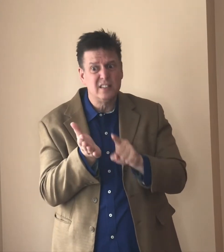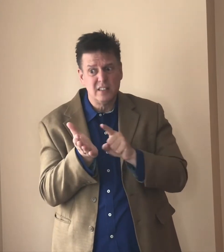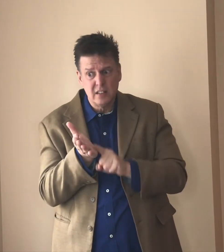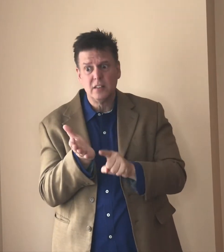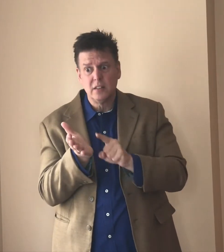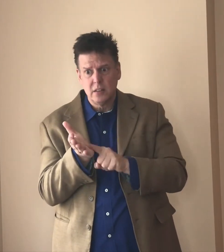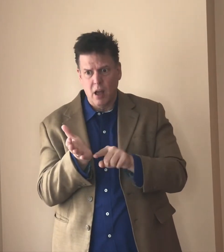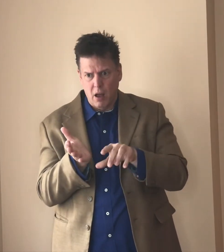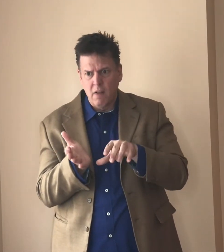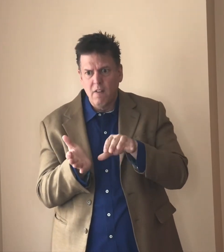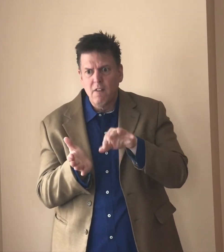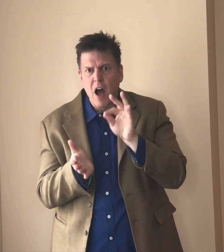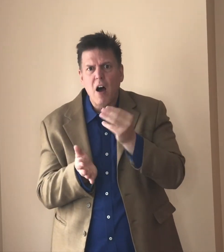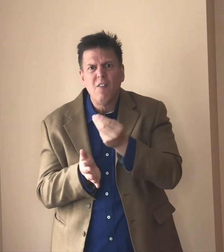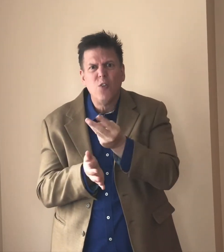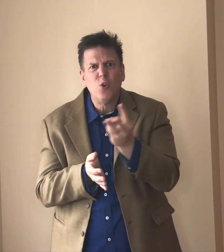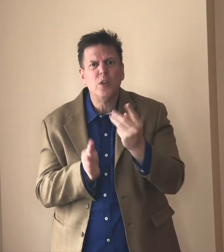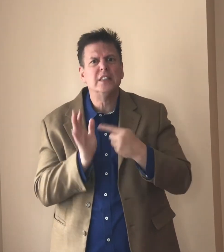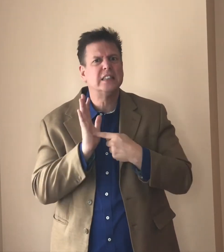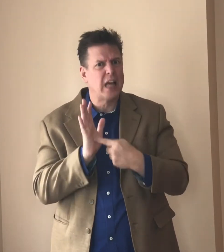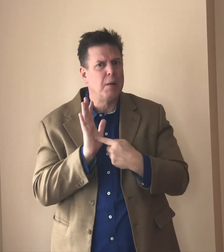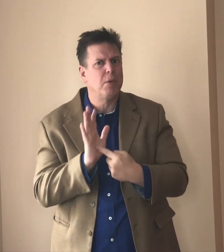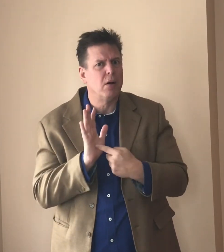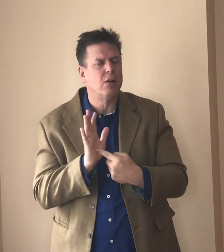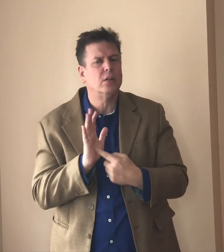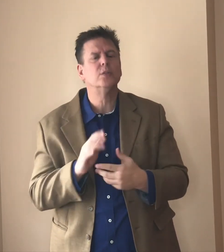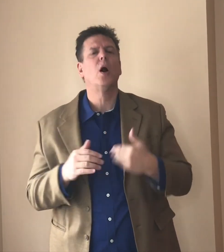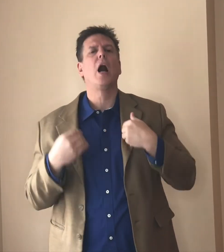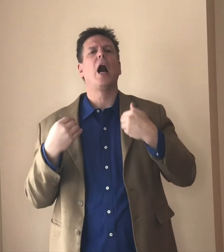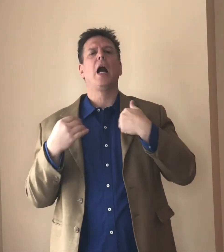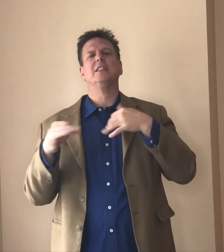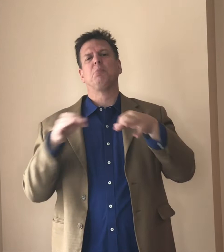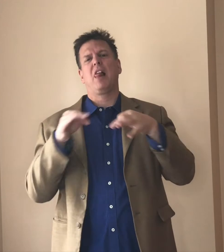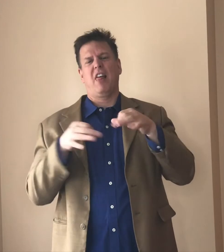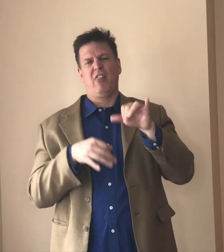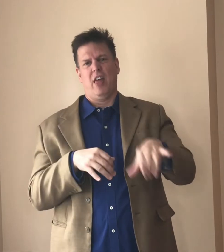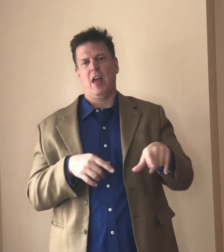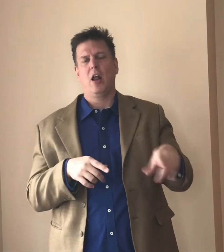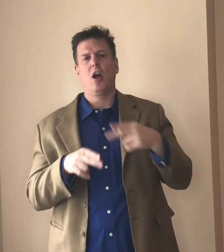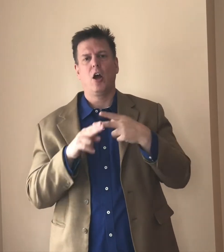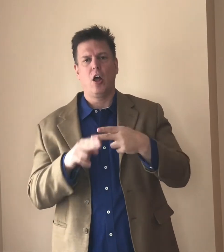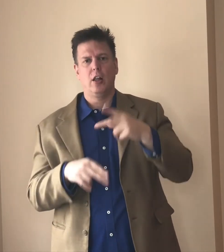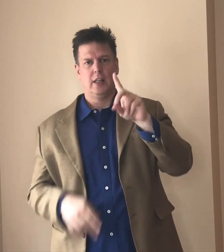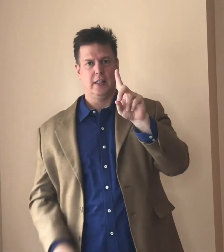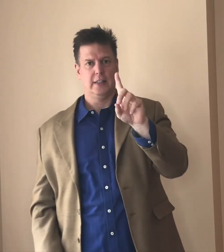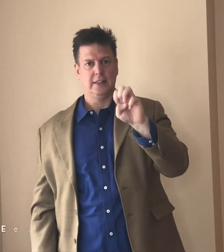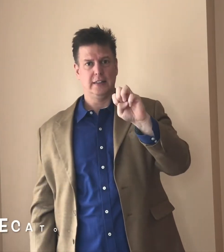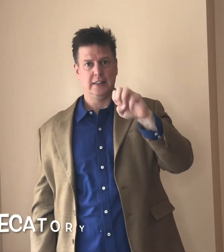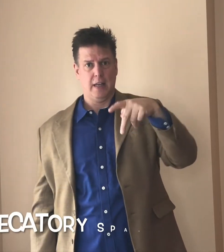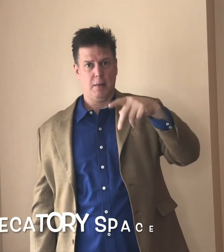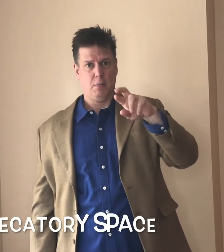that space meant. And I found a few examples. It's called deprecatory space.